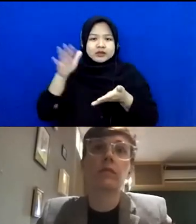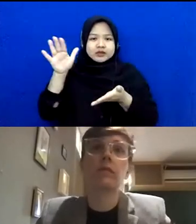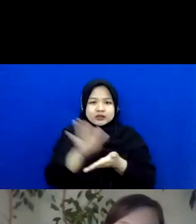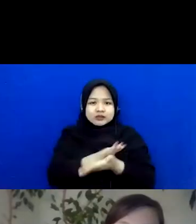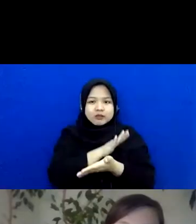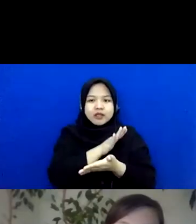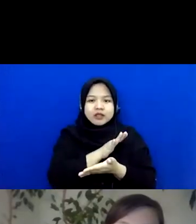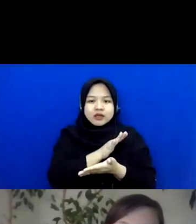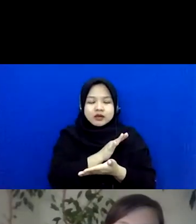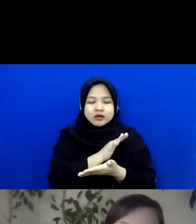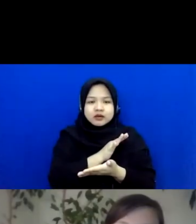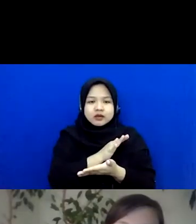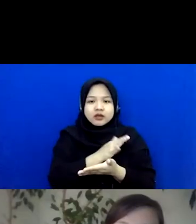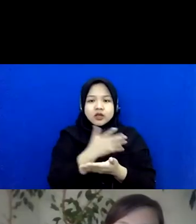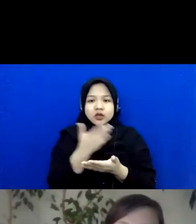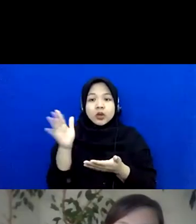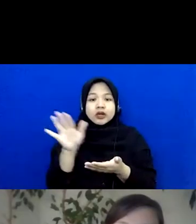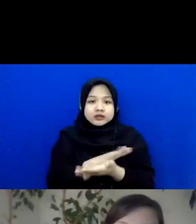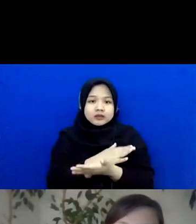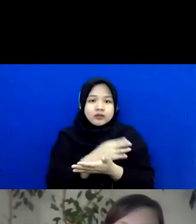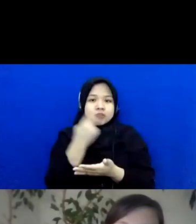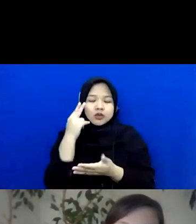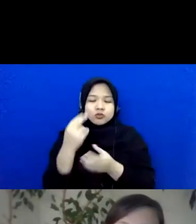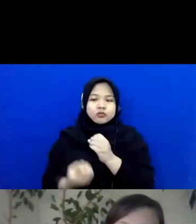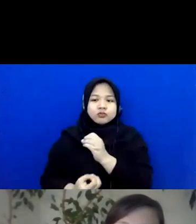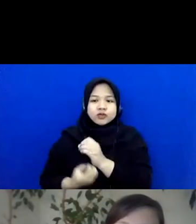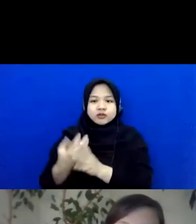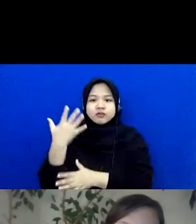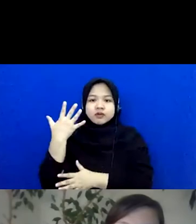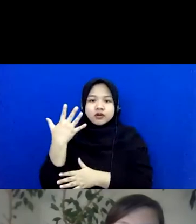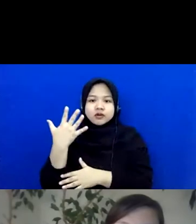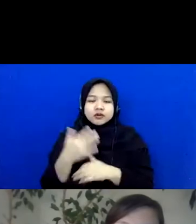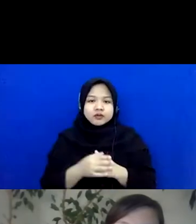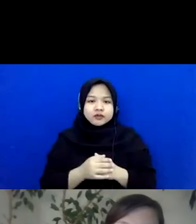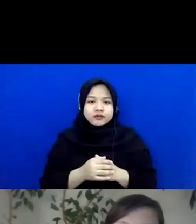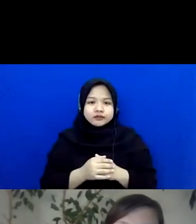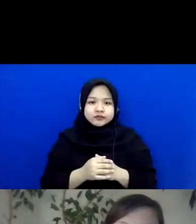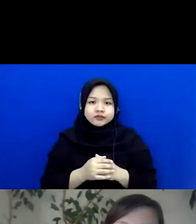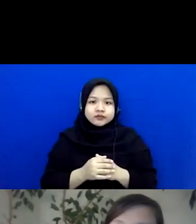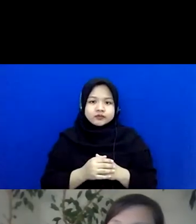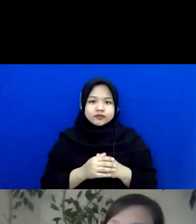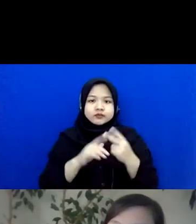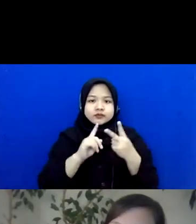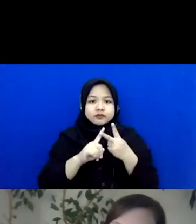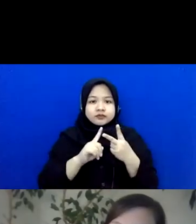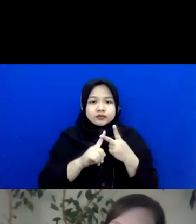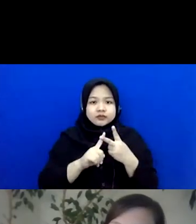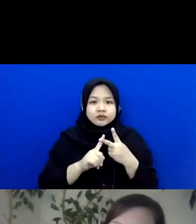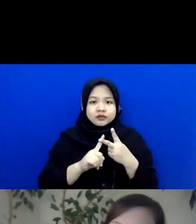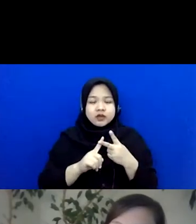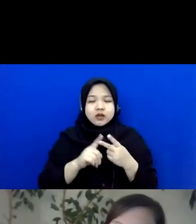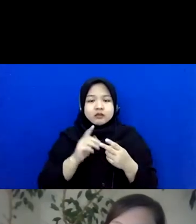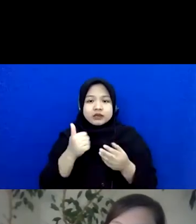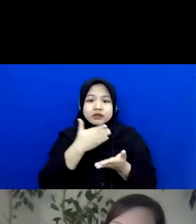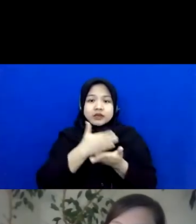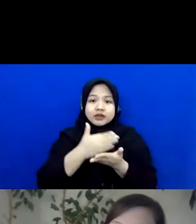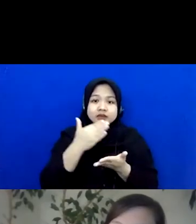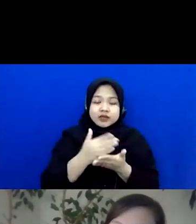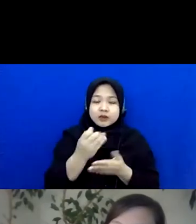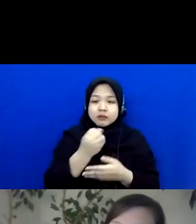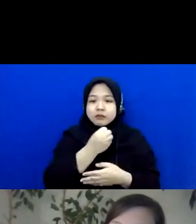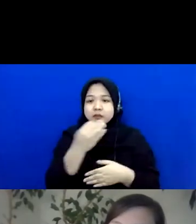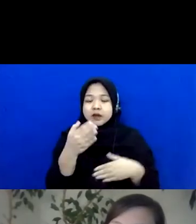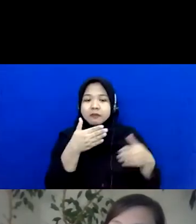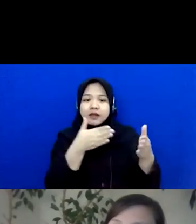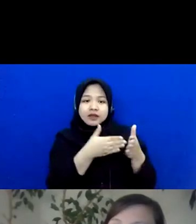change, opportunities for growth. So If I could have you share some of the challenges